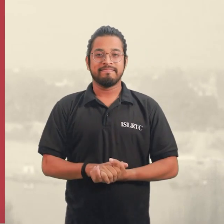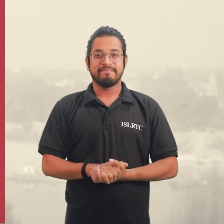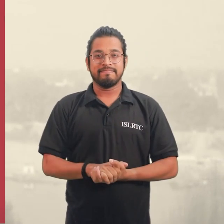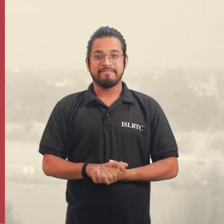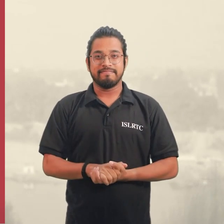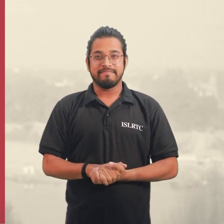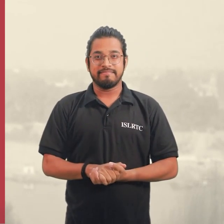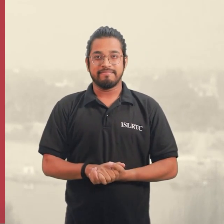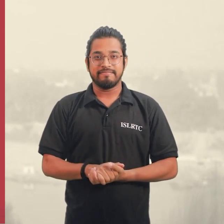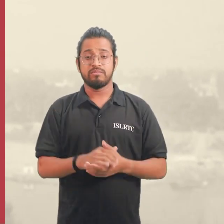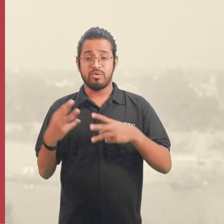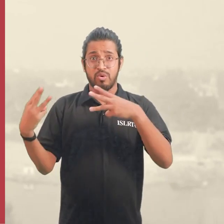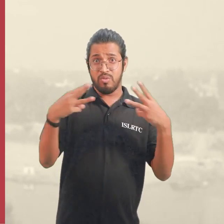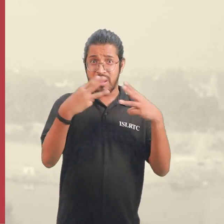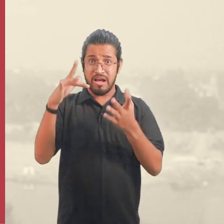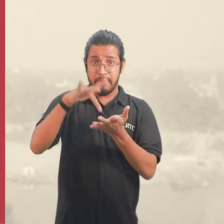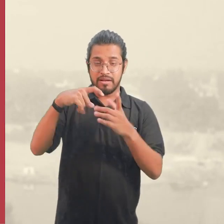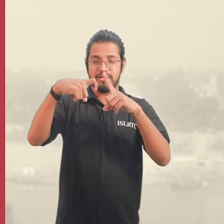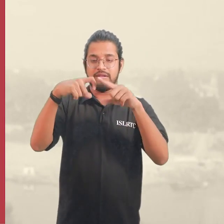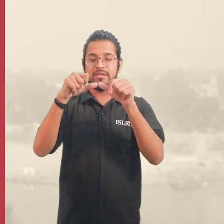participate in Operation Vijay.